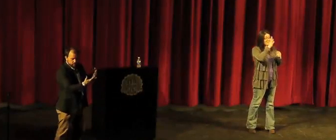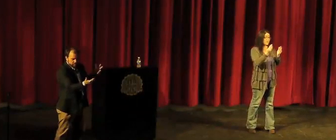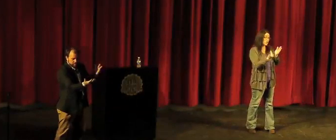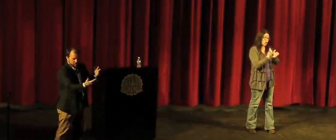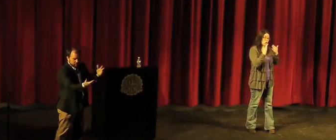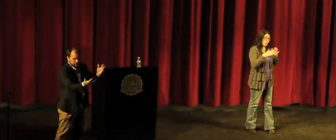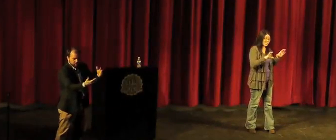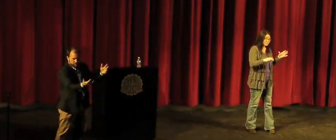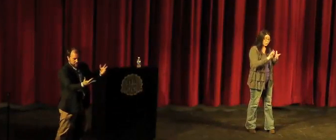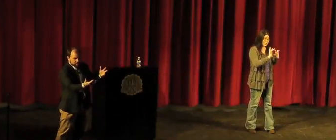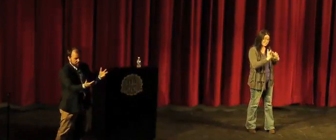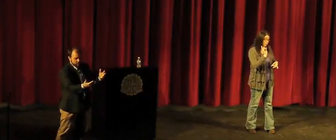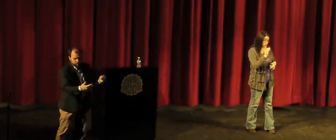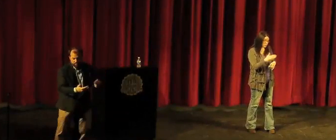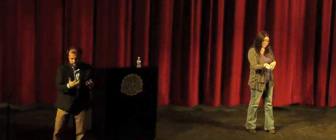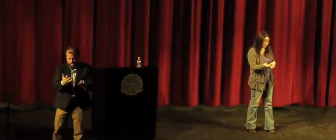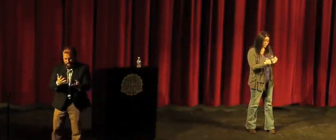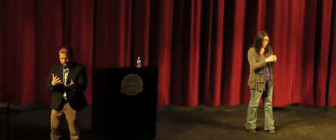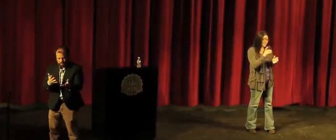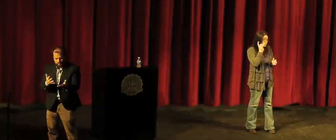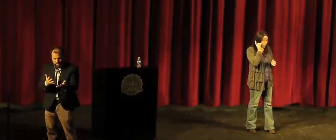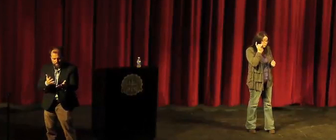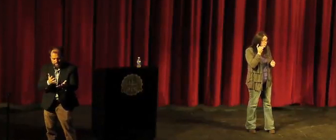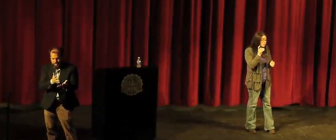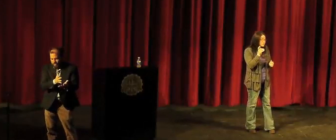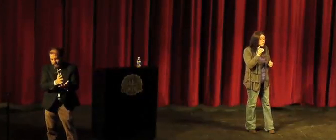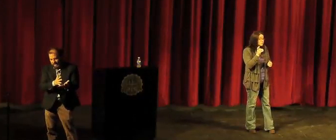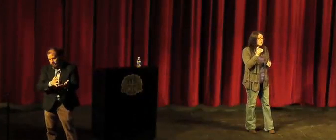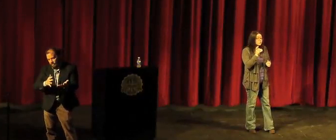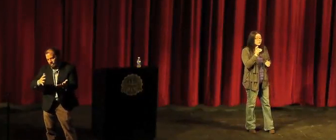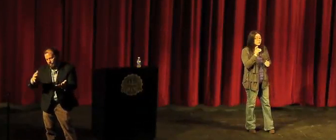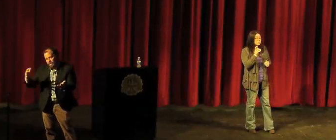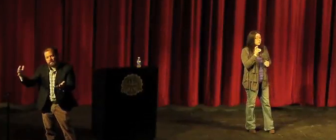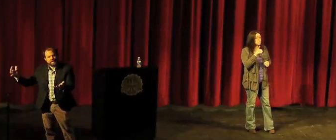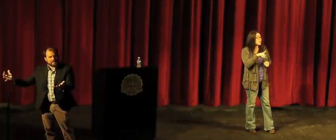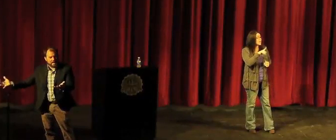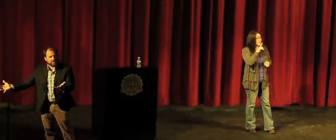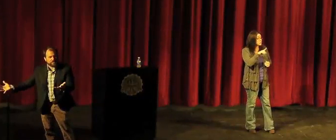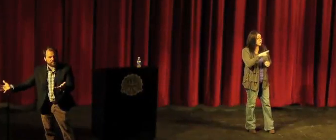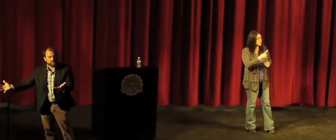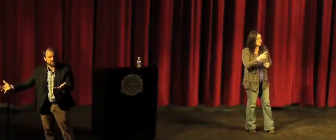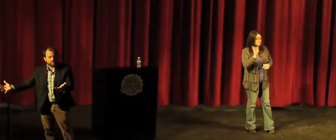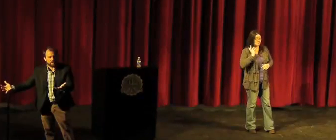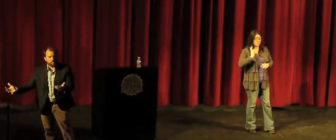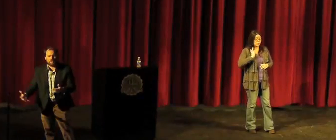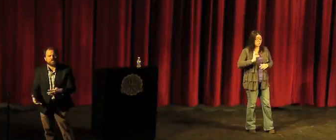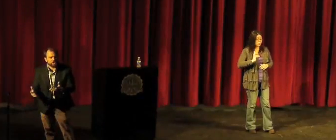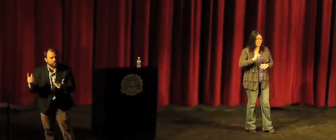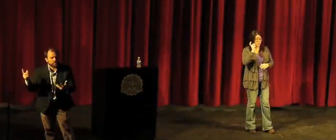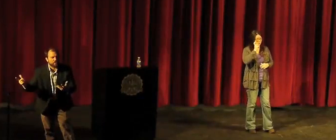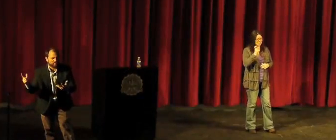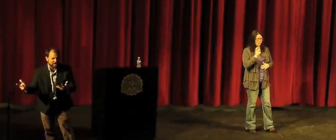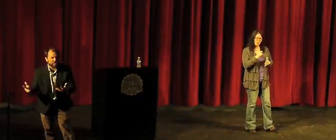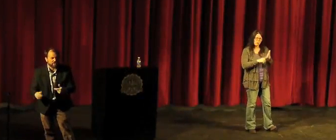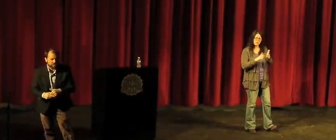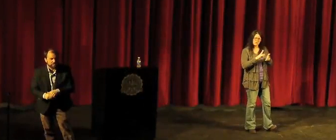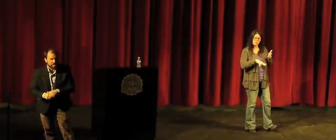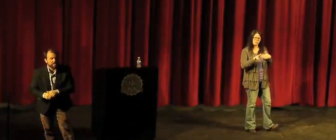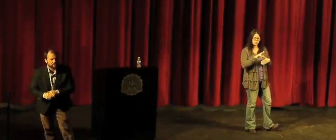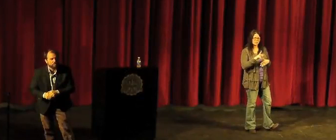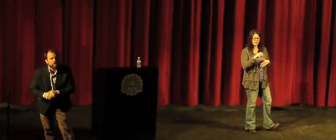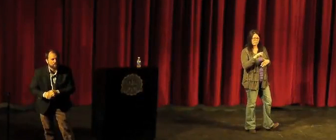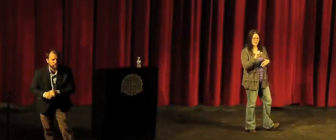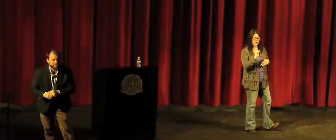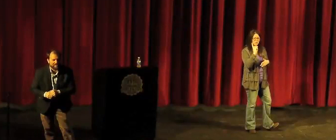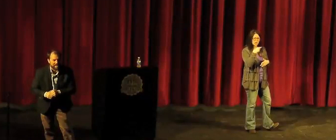of doing spiritual stuff in the dorms and residence halls, actually just went back to ancient wisdom about what did the University of Paris look